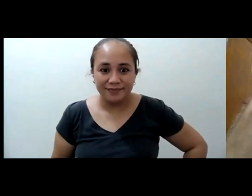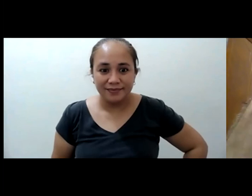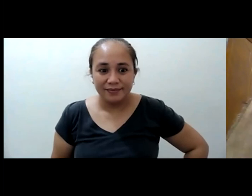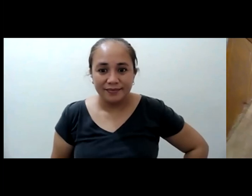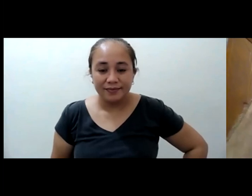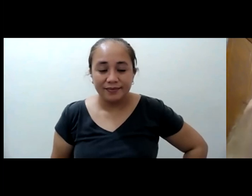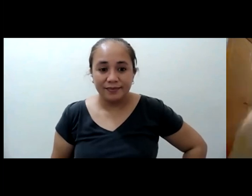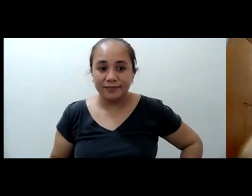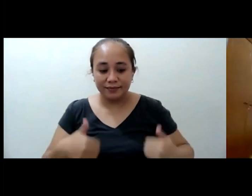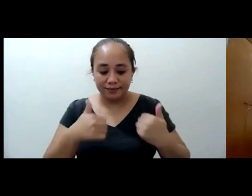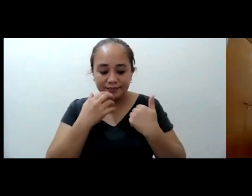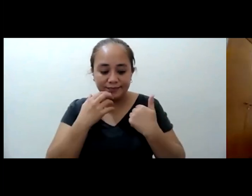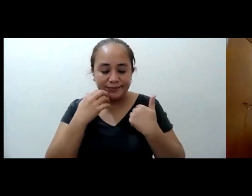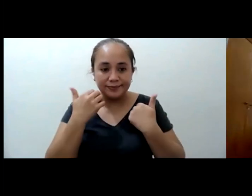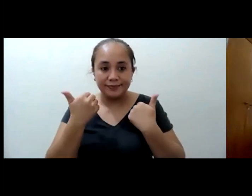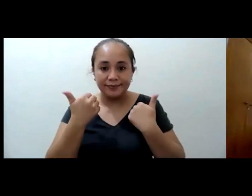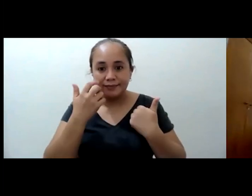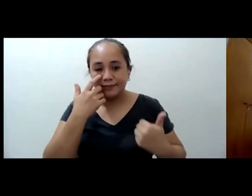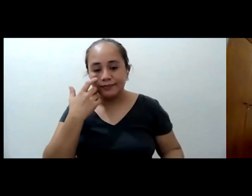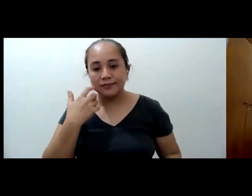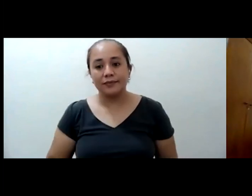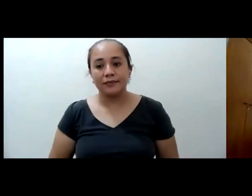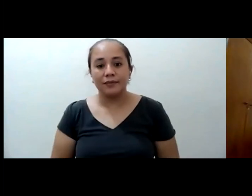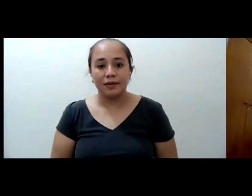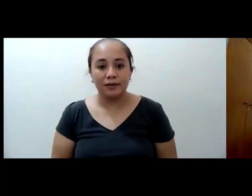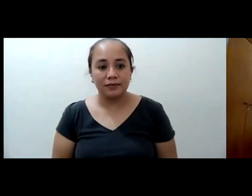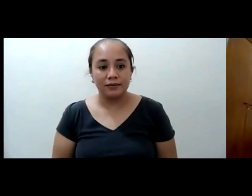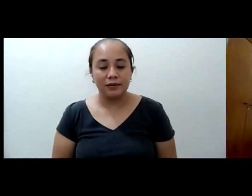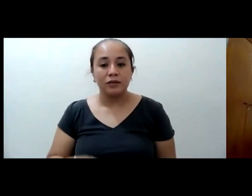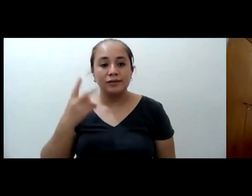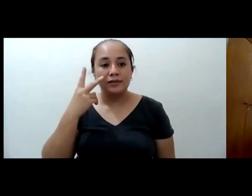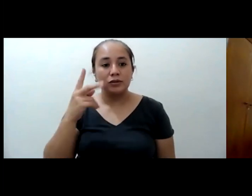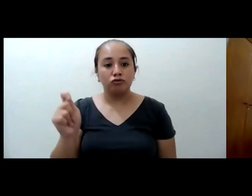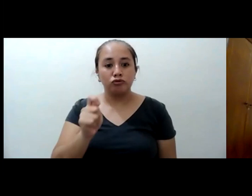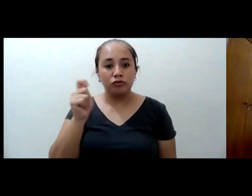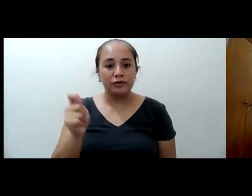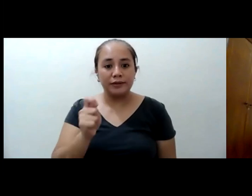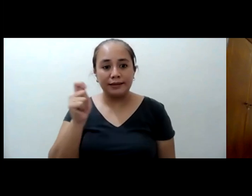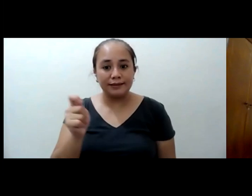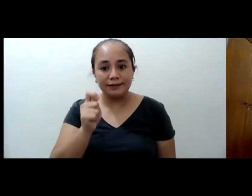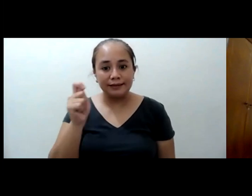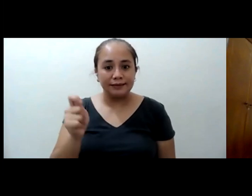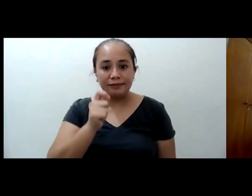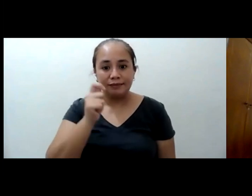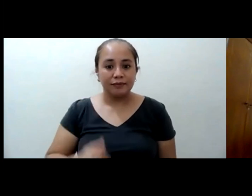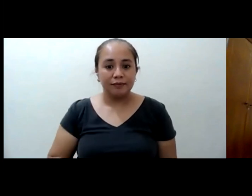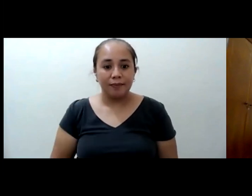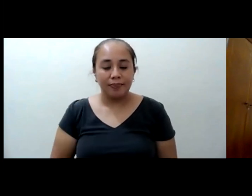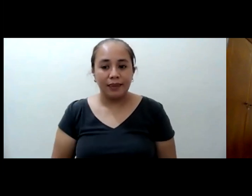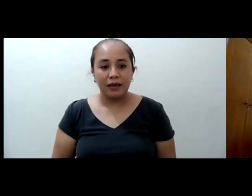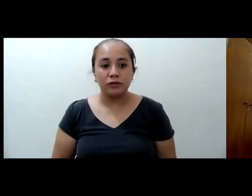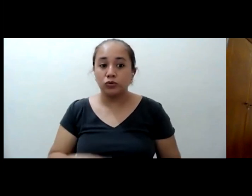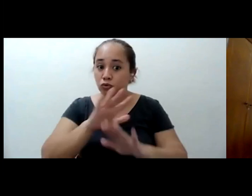Okay? It's good. All right. So we'll see you on Tuesday then. And don't forget to study for the test.